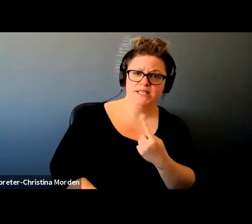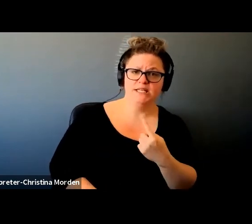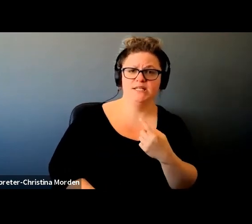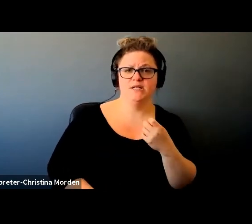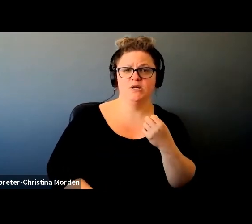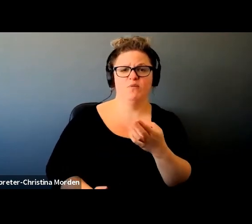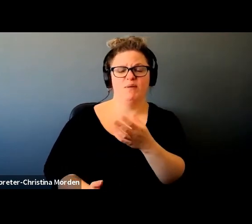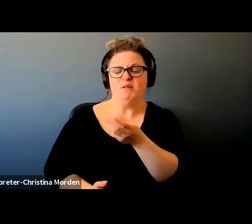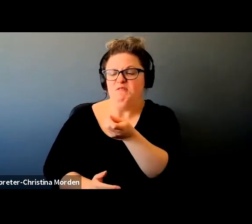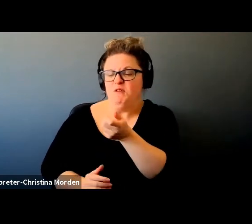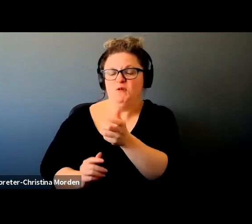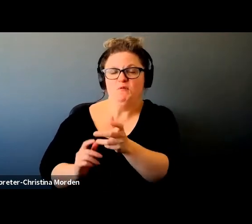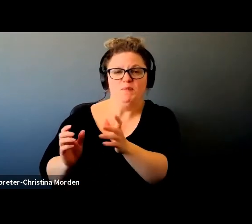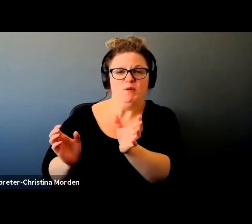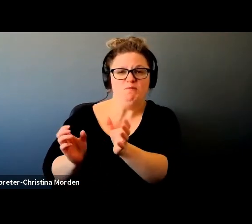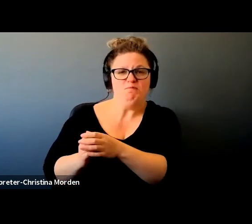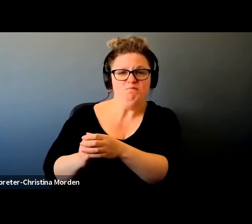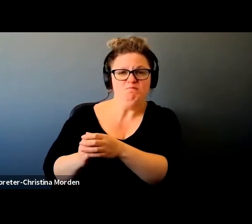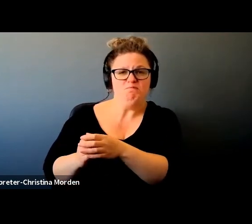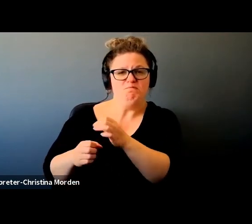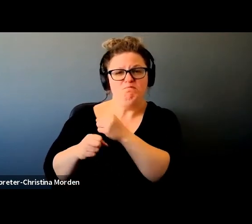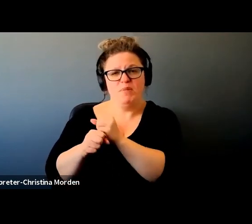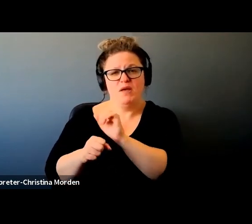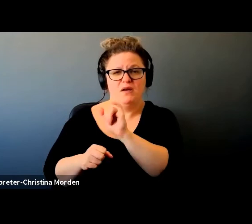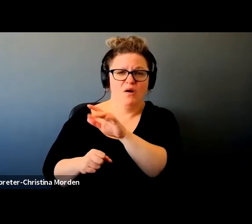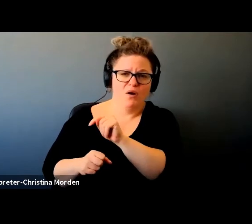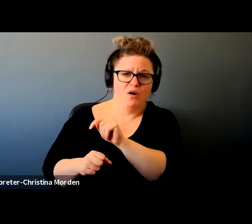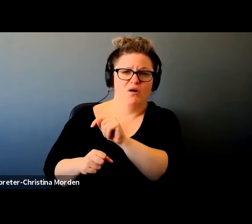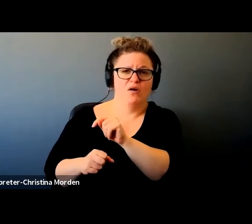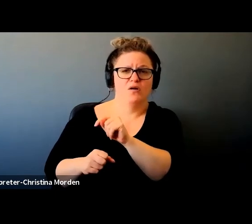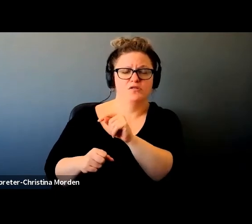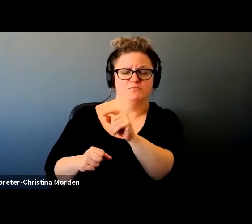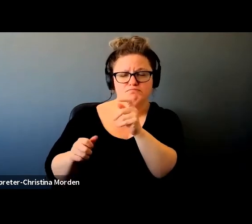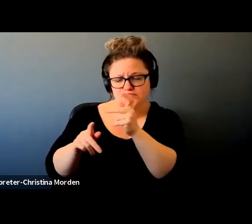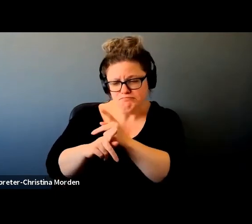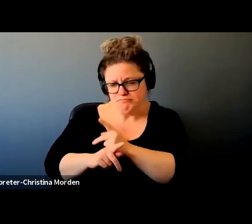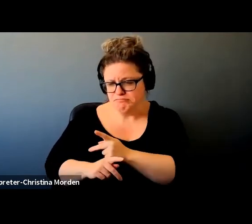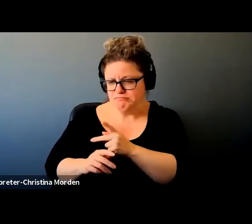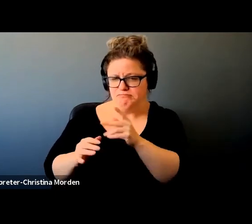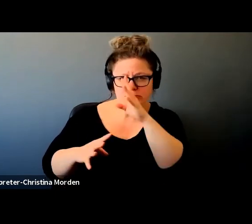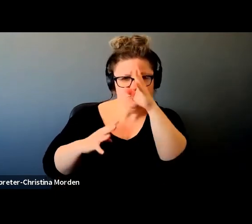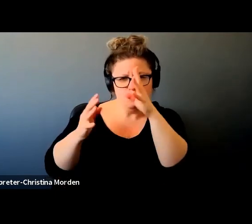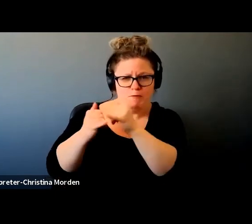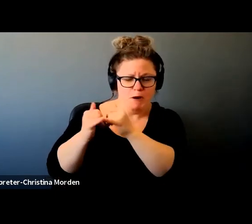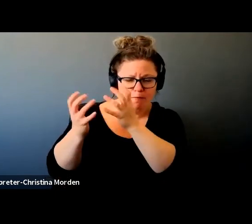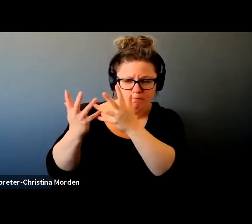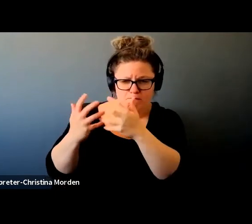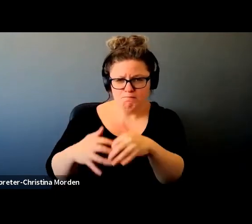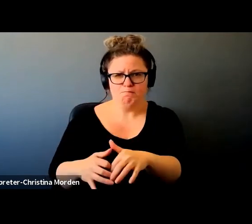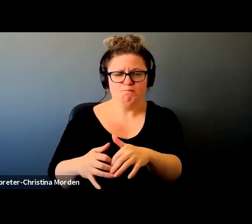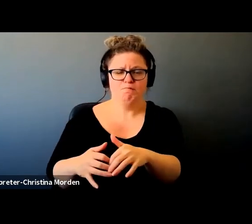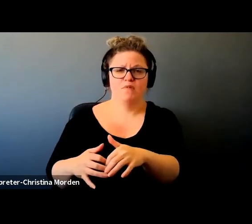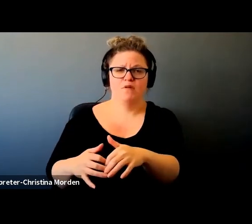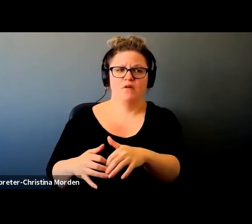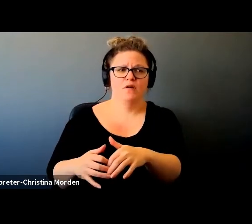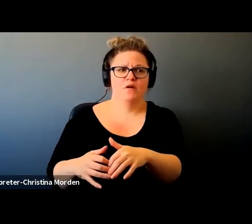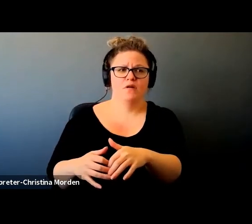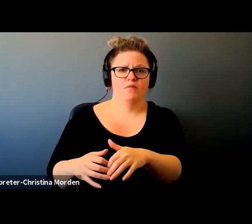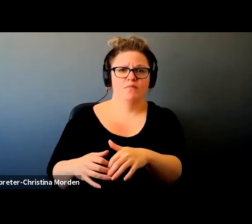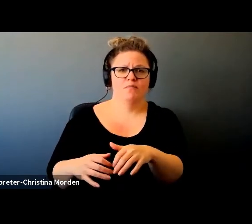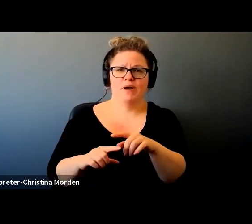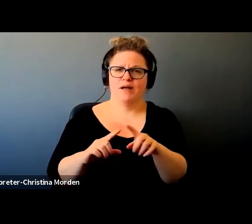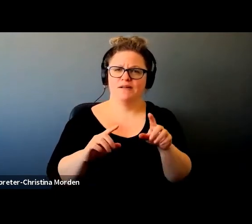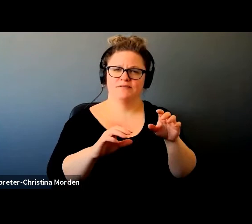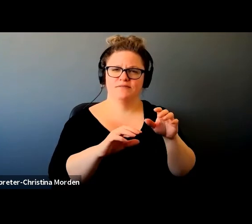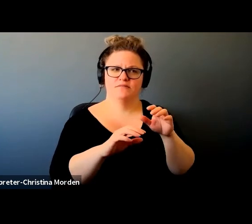friends producing these things ourselves, finding ways to make them happen, and not under the auspices of a